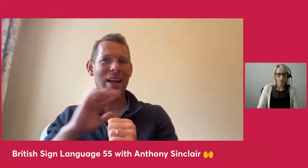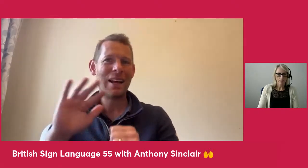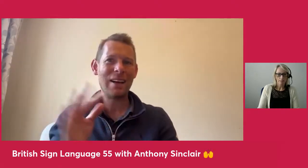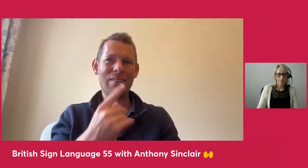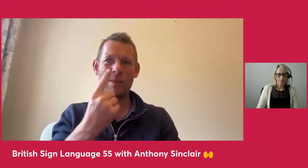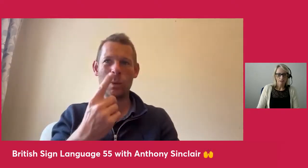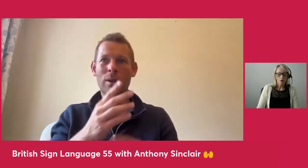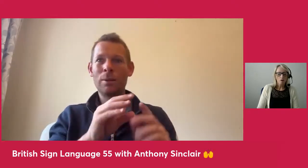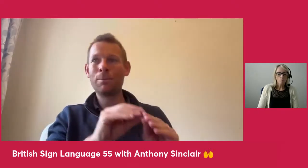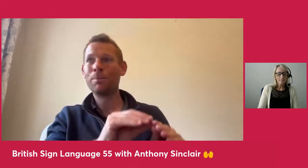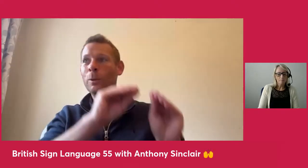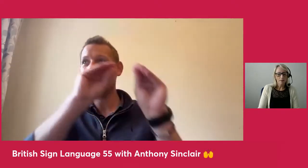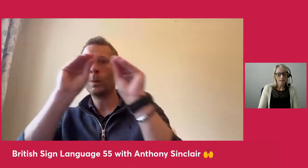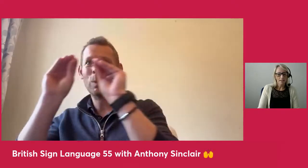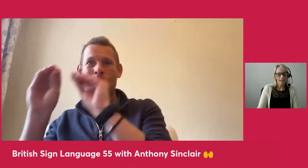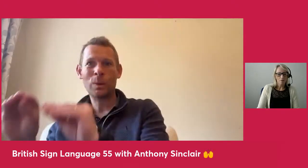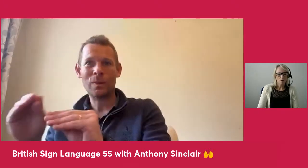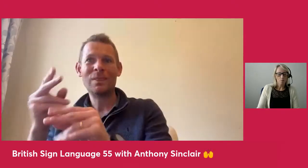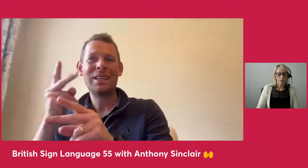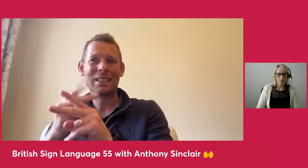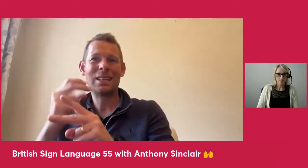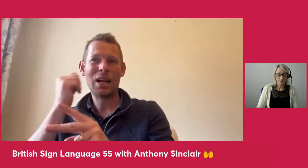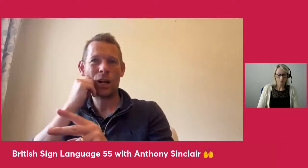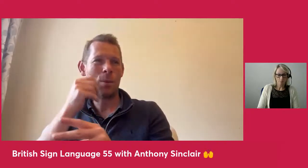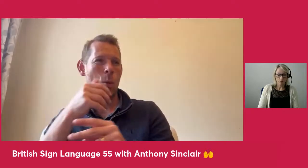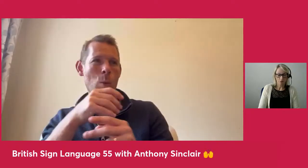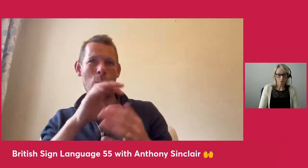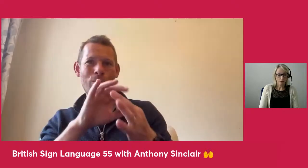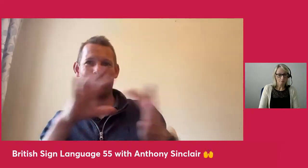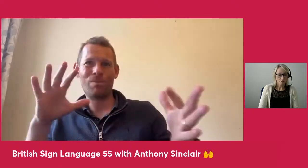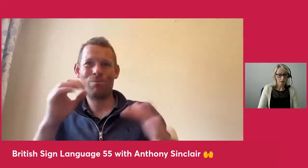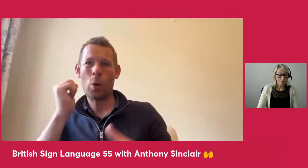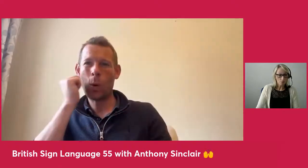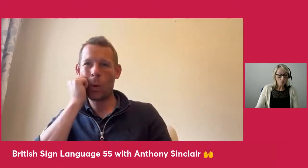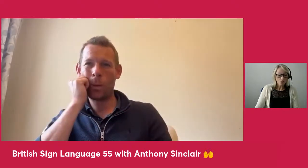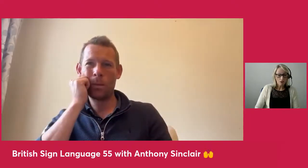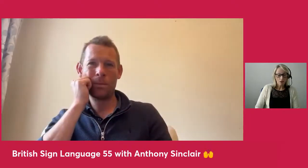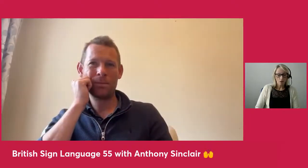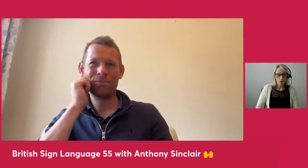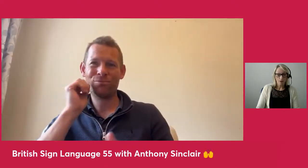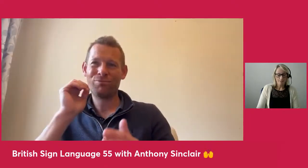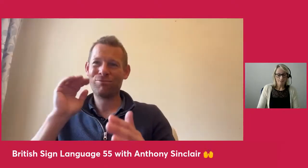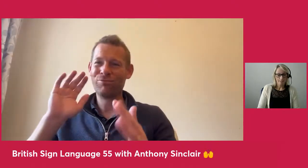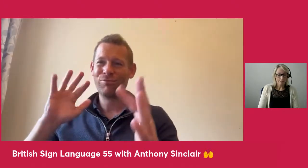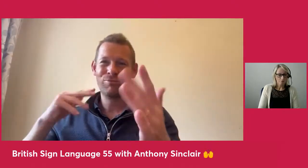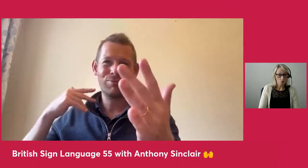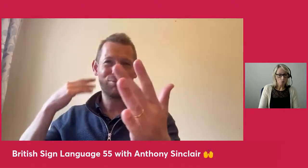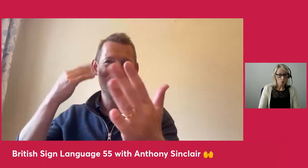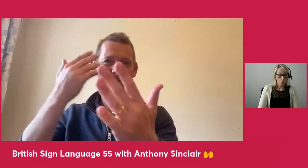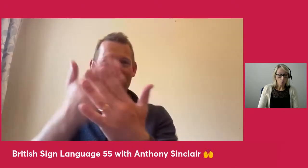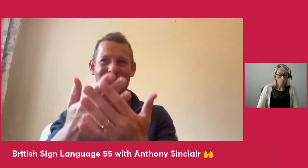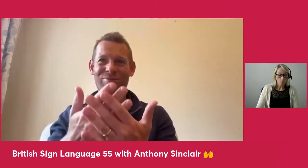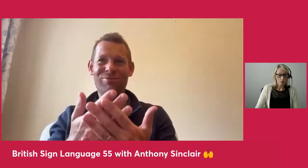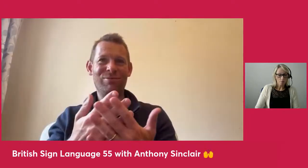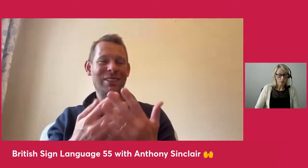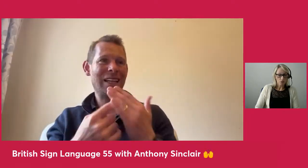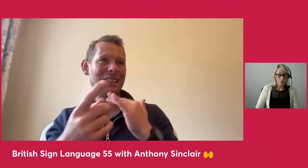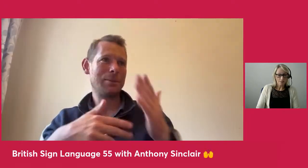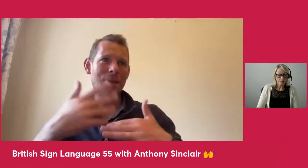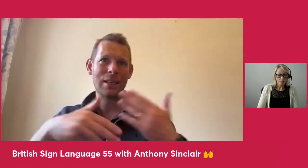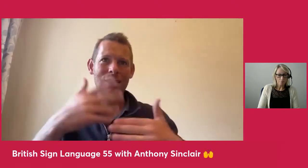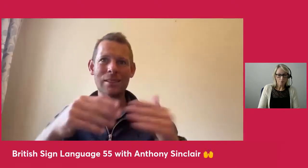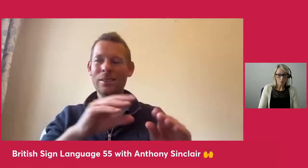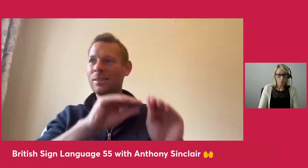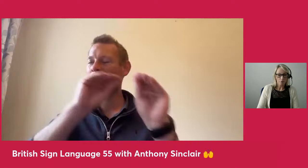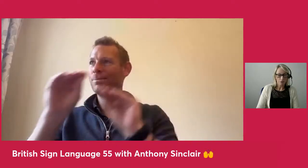home. Obviously, being in a care home is pretty traumatic for everyone who has to leave their own home and where they've been used